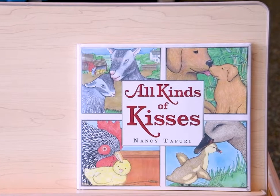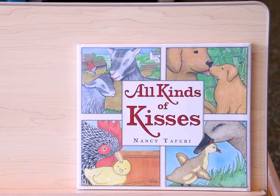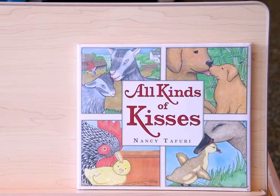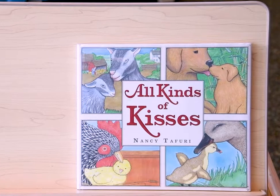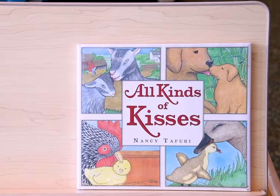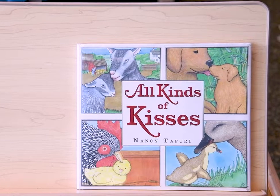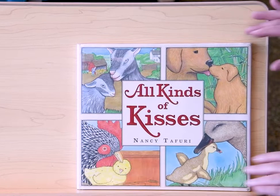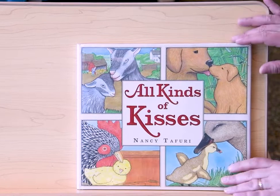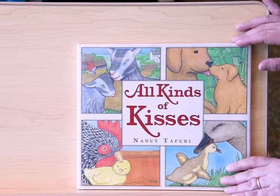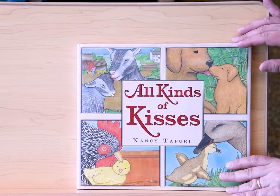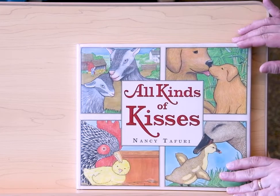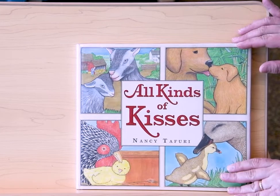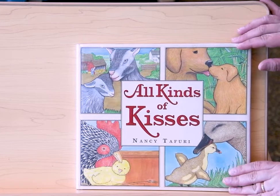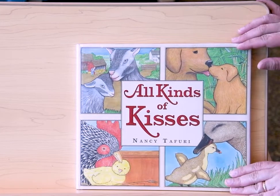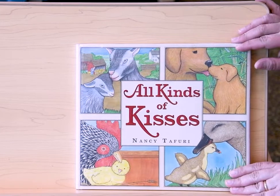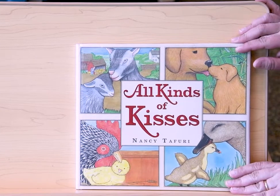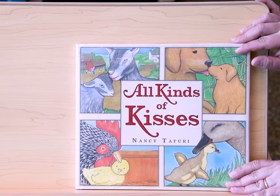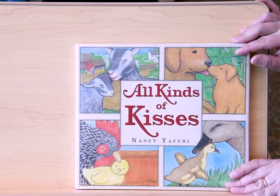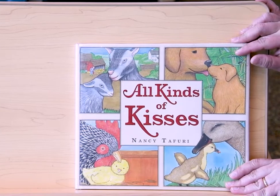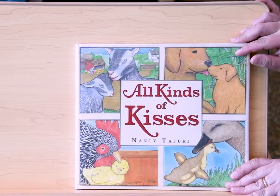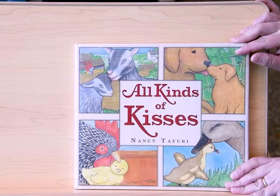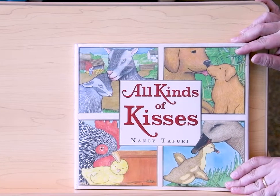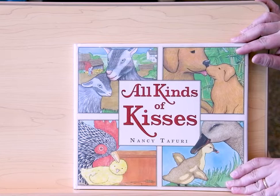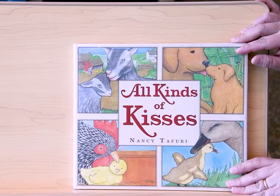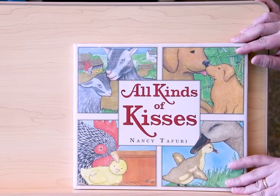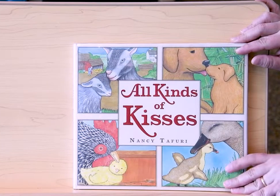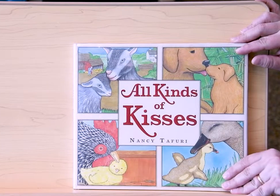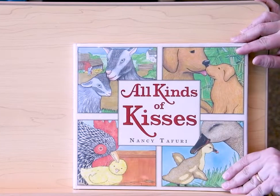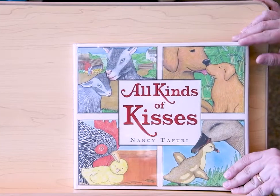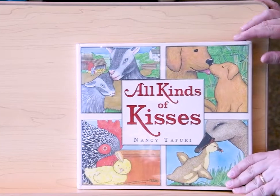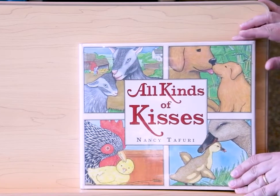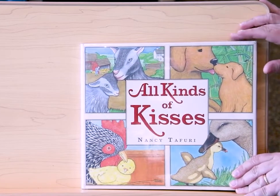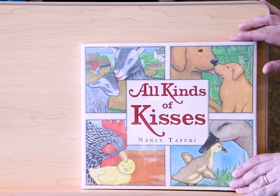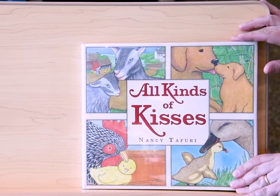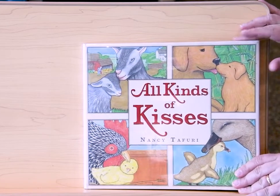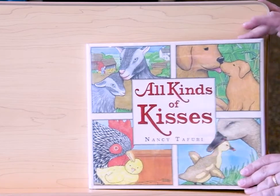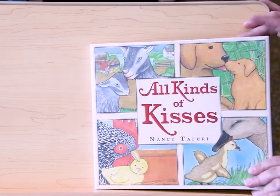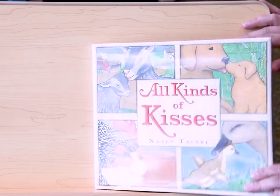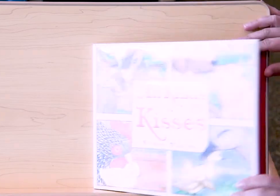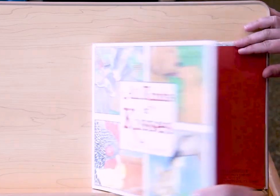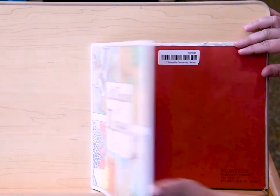Nancy Tafuri. And we're reading it today with the kind permission of Macmillan's Children's Press.